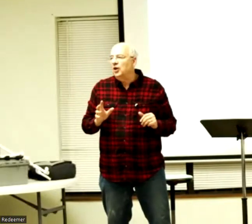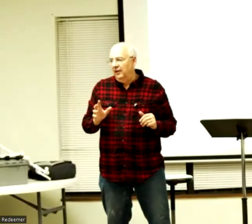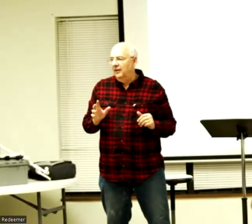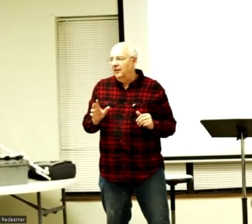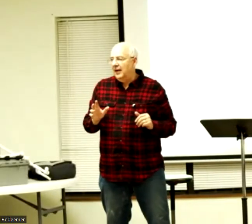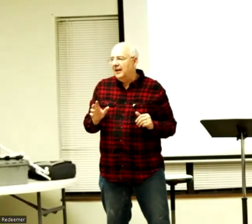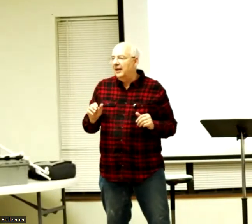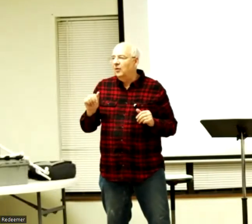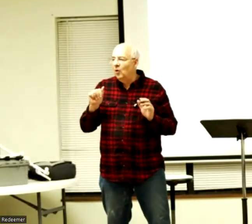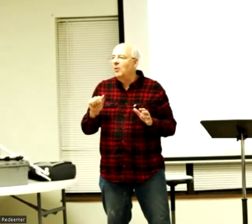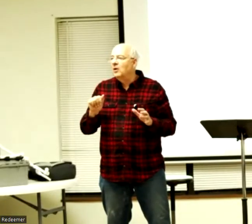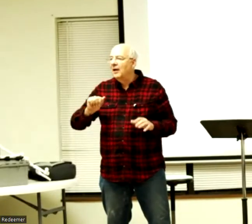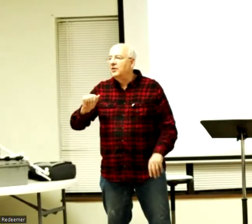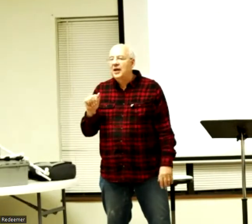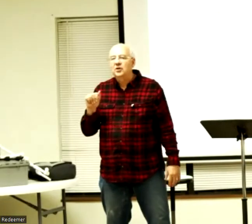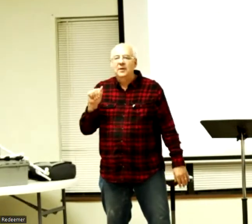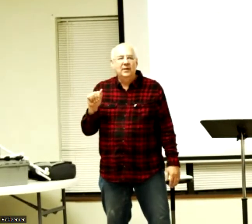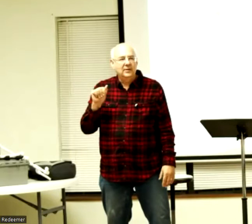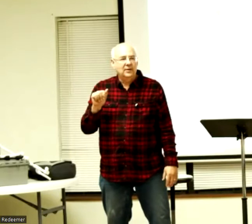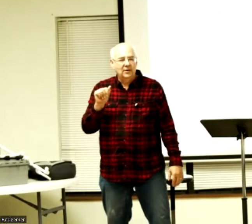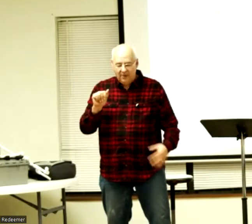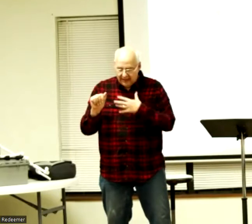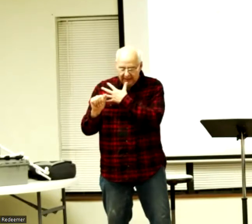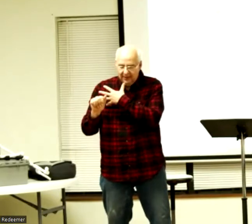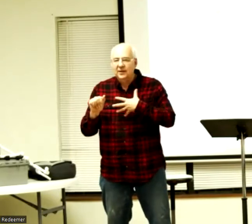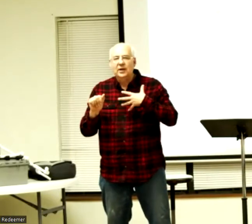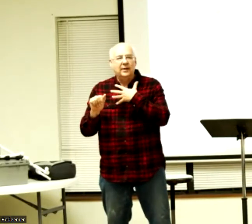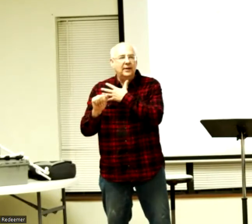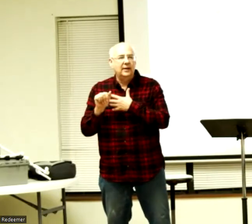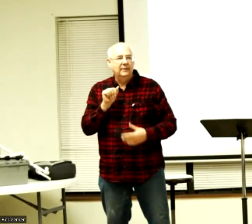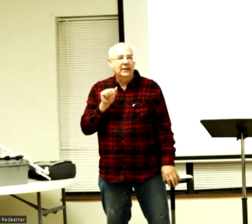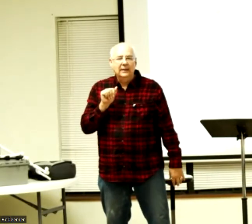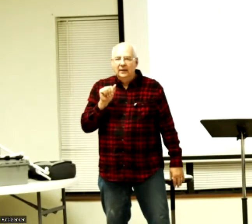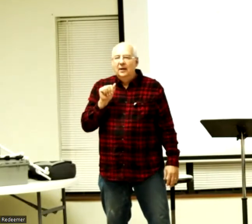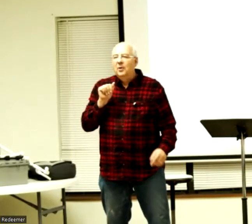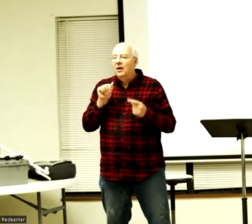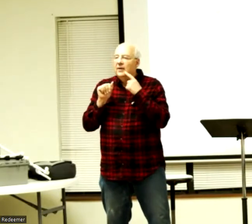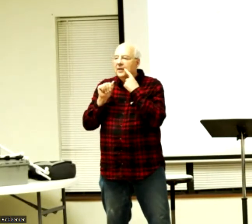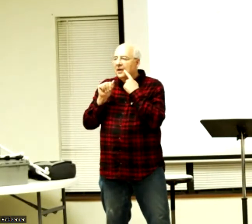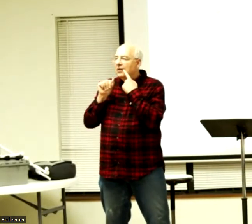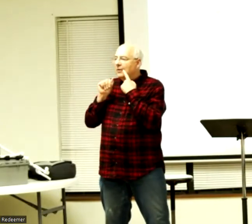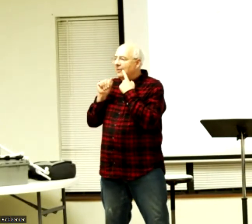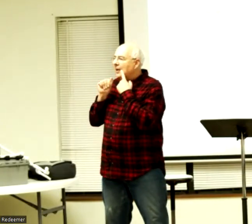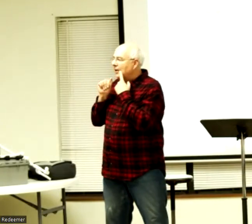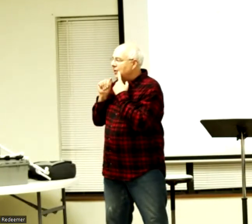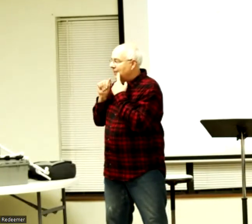other. Okay. In normal conversation mode is you're going to be right into this area here. Part of it is that you're going to be close to your